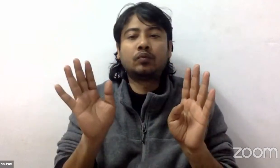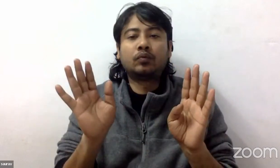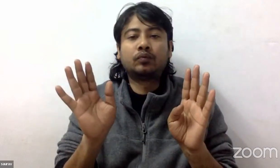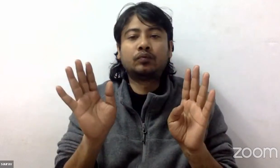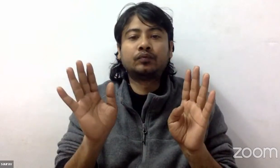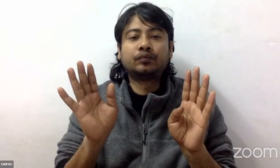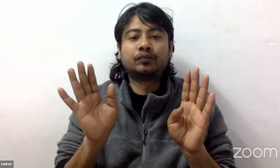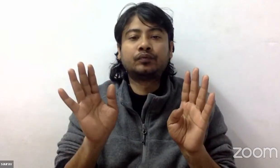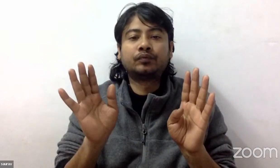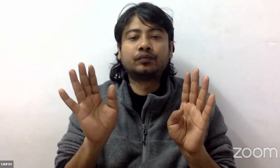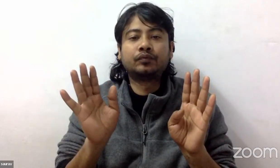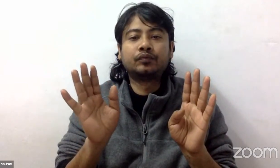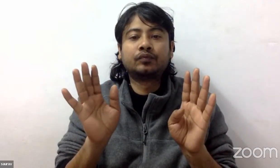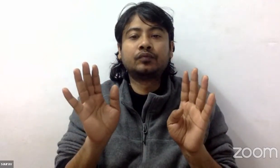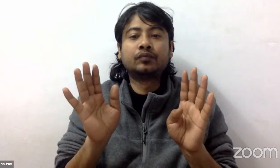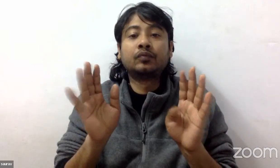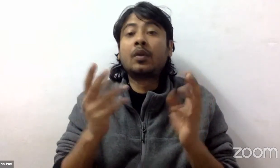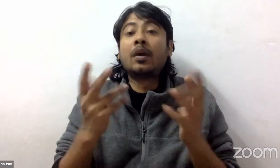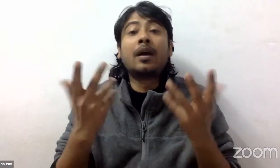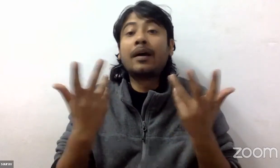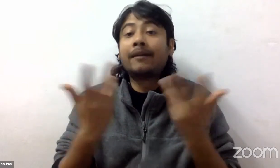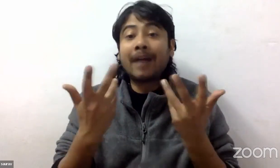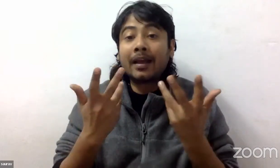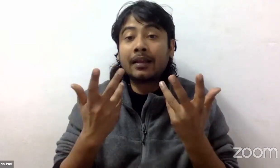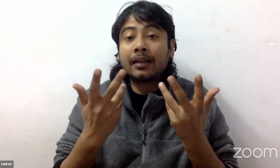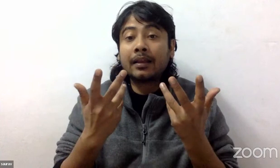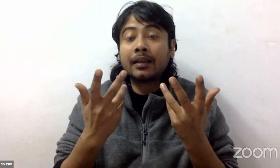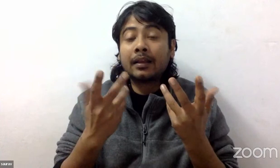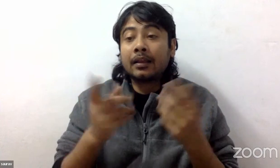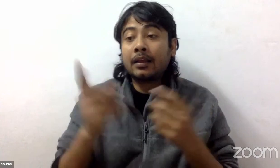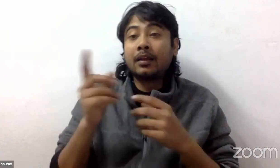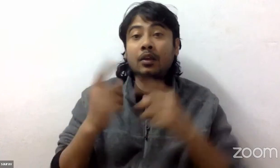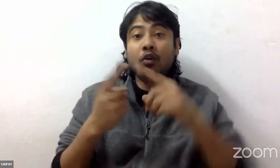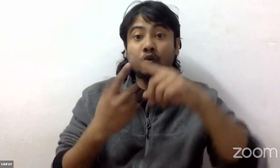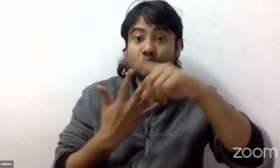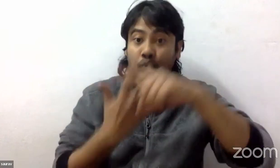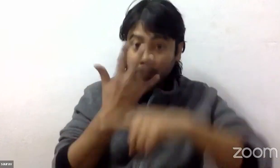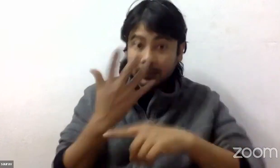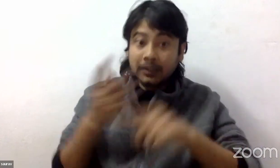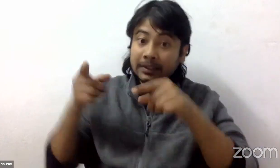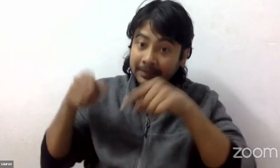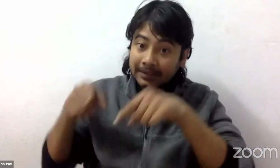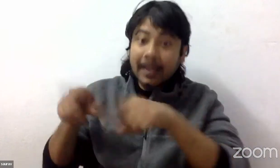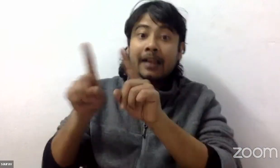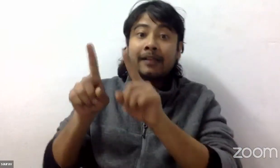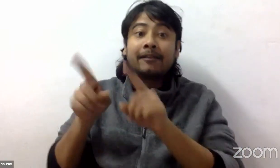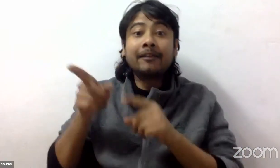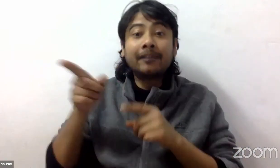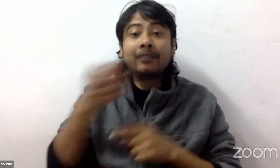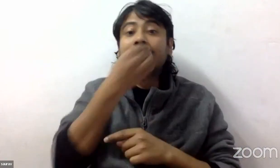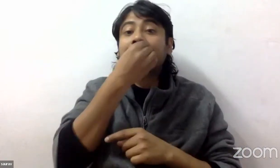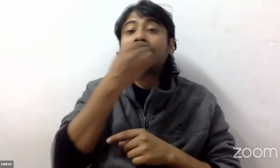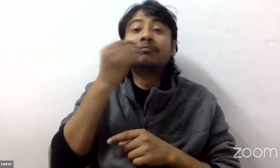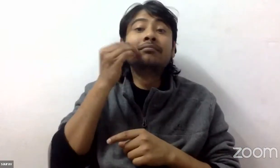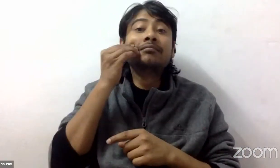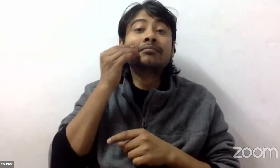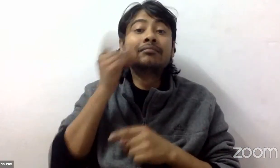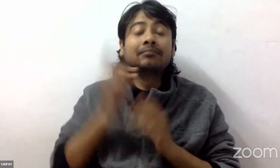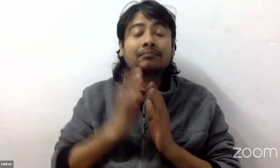Because it is said that even Tulsi also has observed fasting and so she is